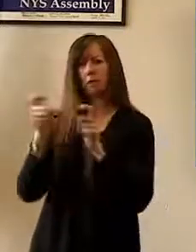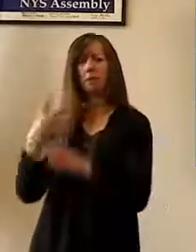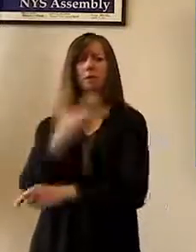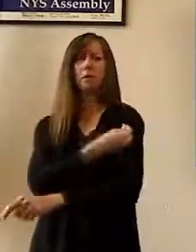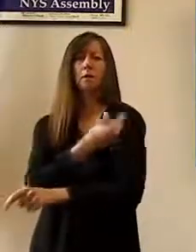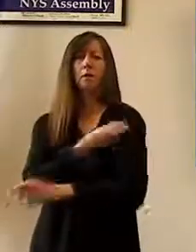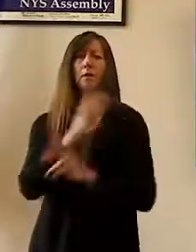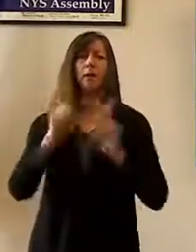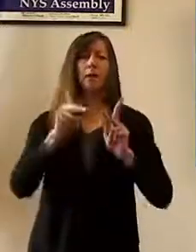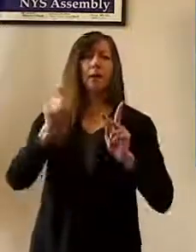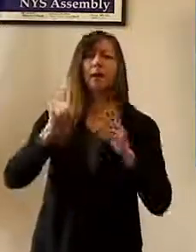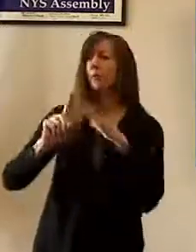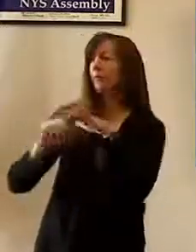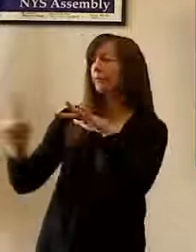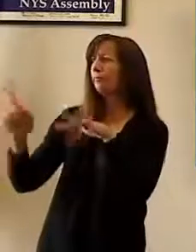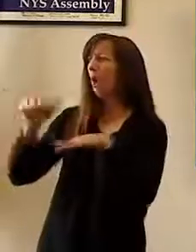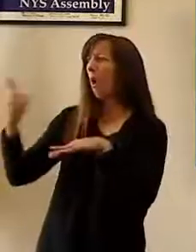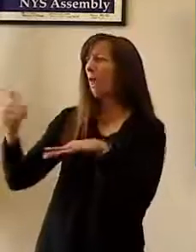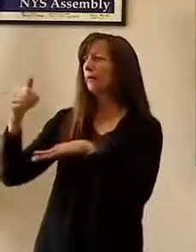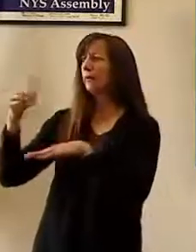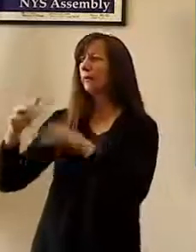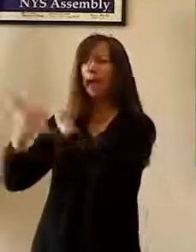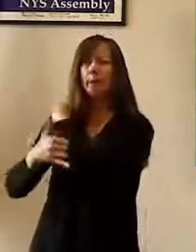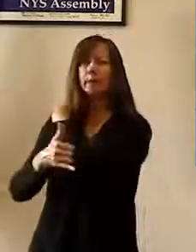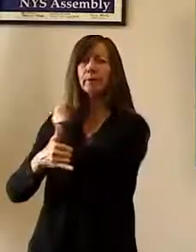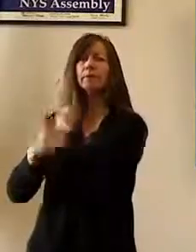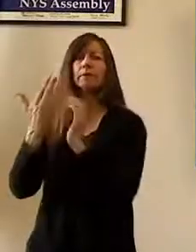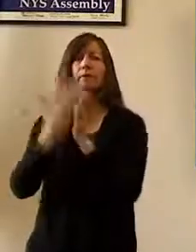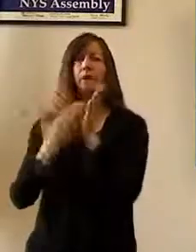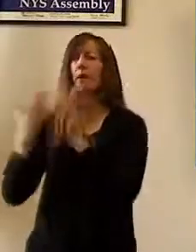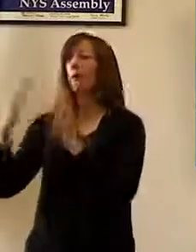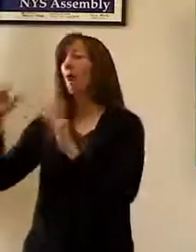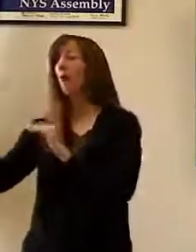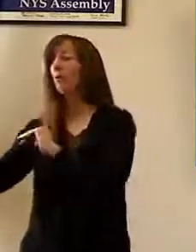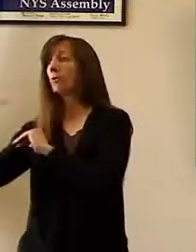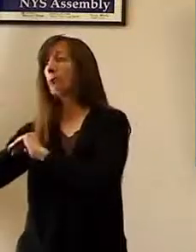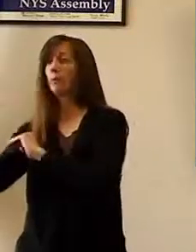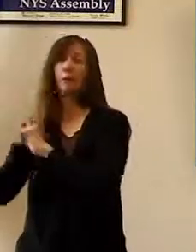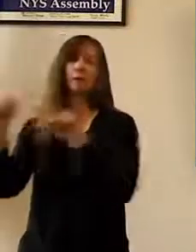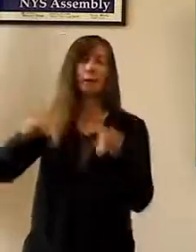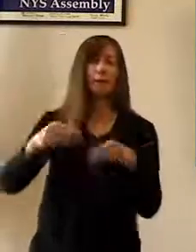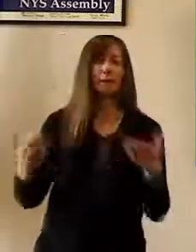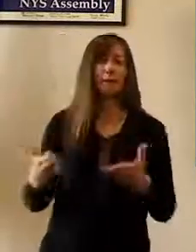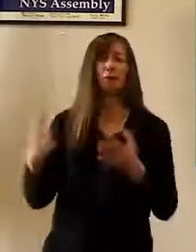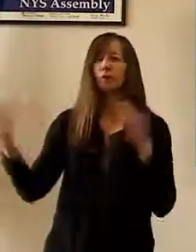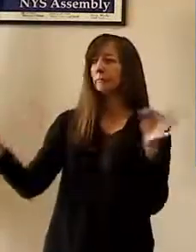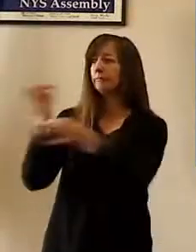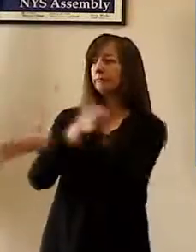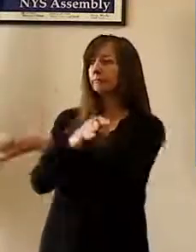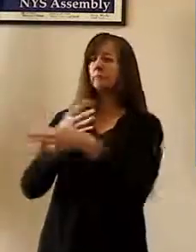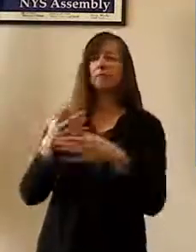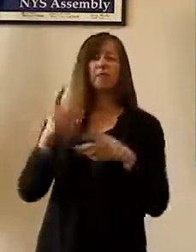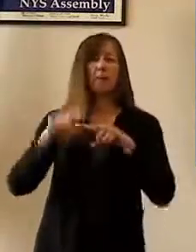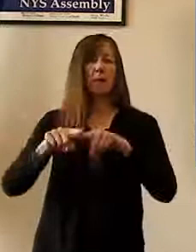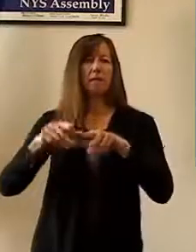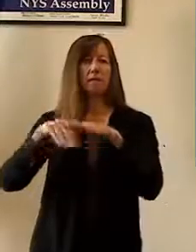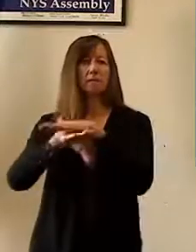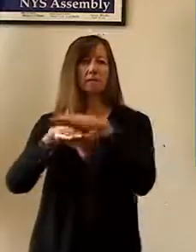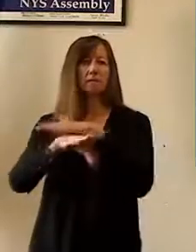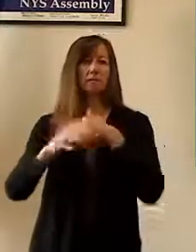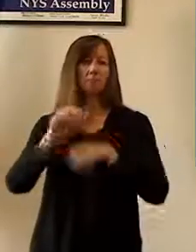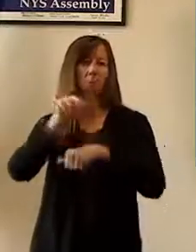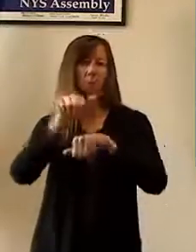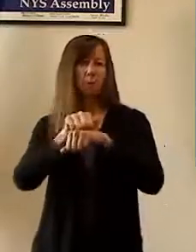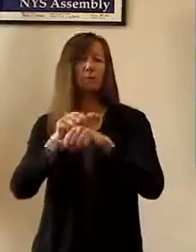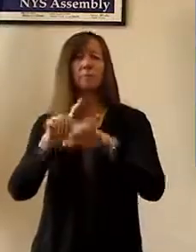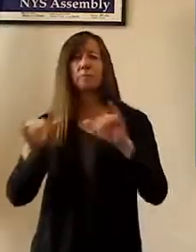leave the county. Some have left other counties to come here based on accessibility. What have been the numbers in county?